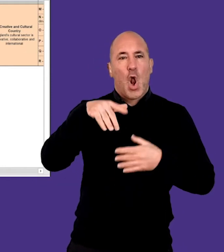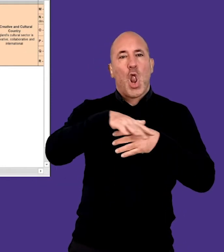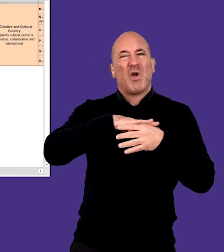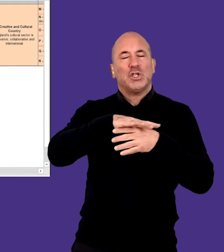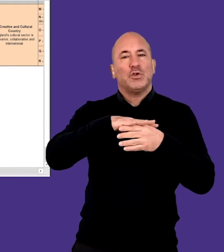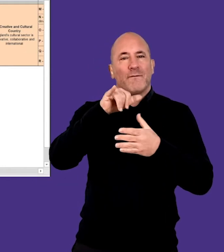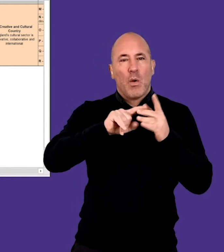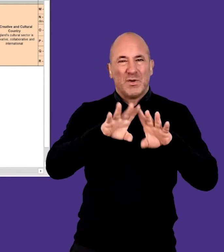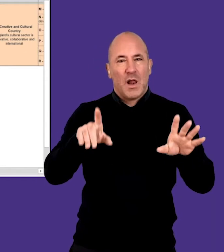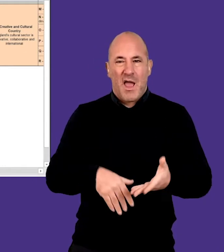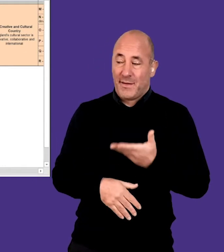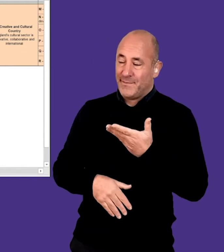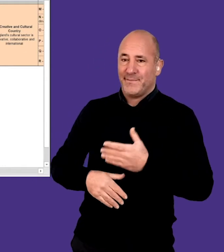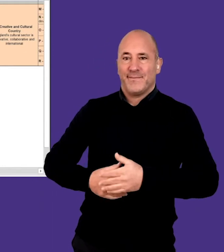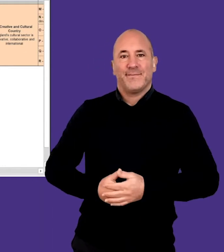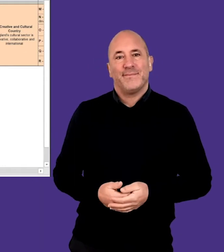location form for this activity.